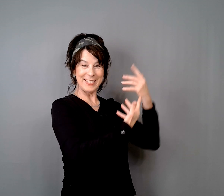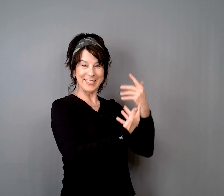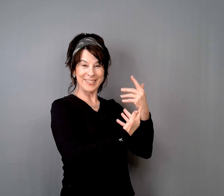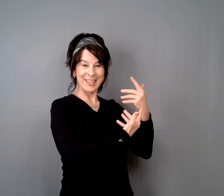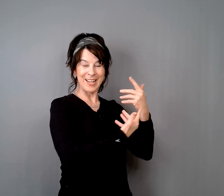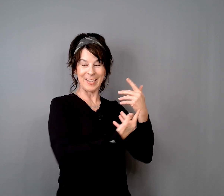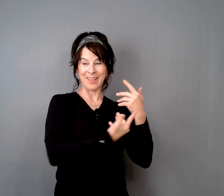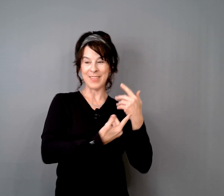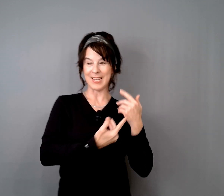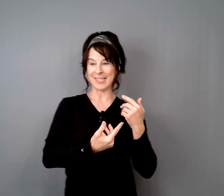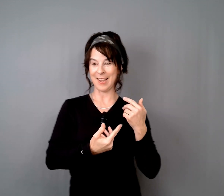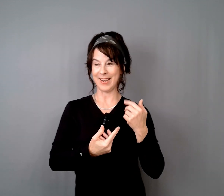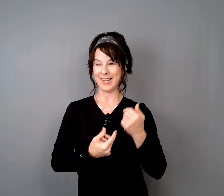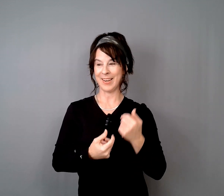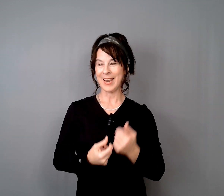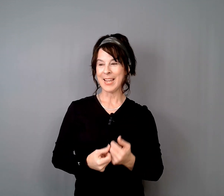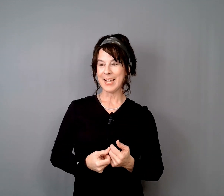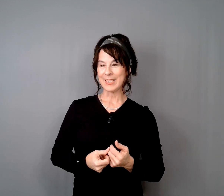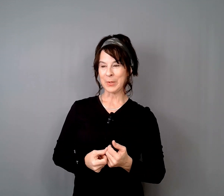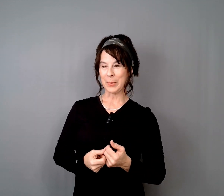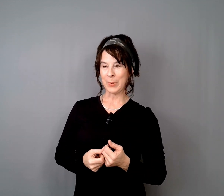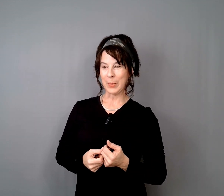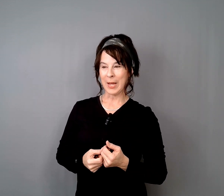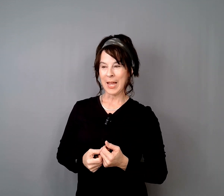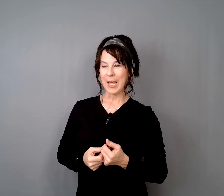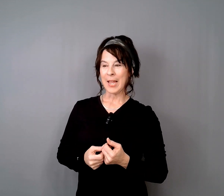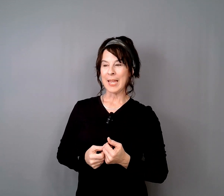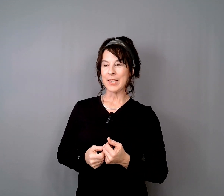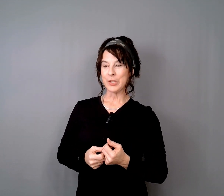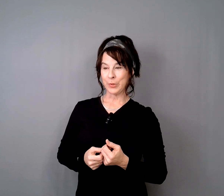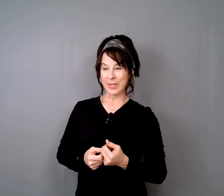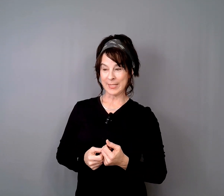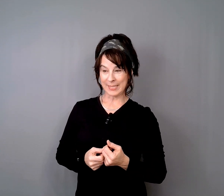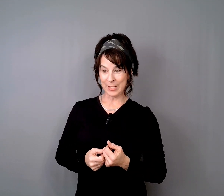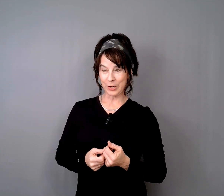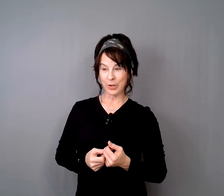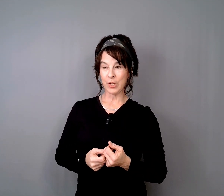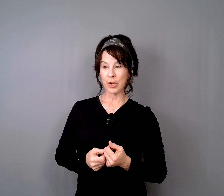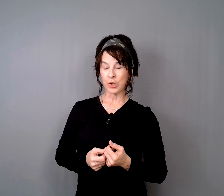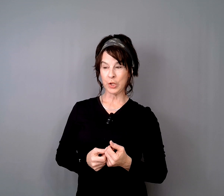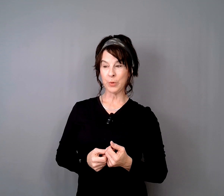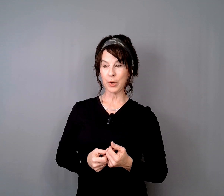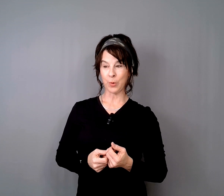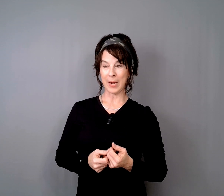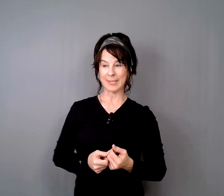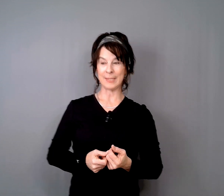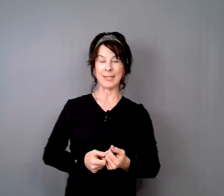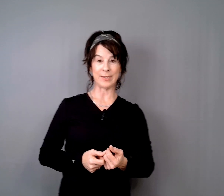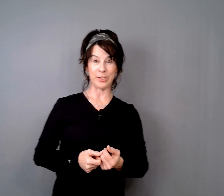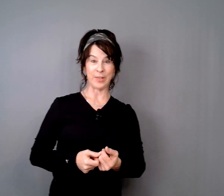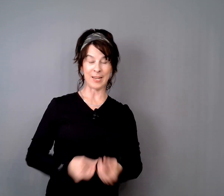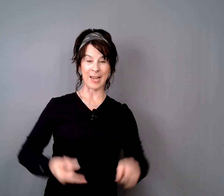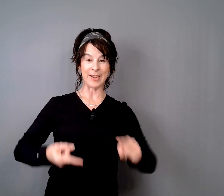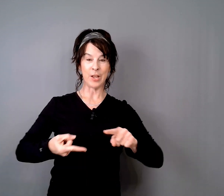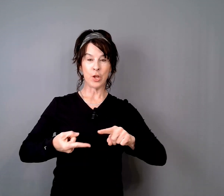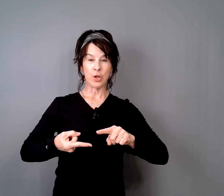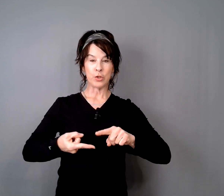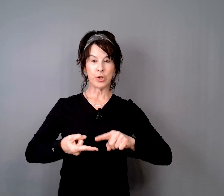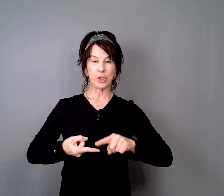Grace. I love that sign. So to the sinner, you were grace. Let's do that line.